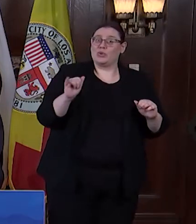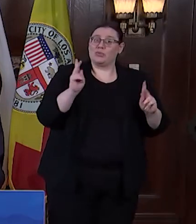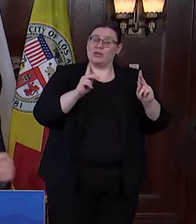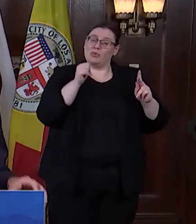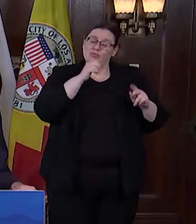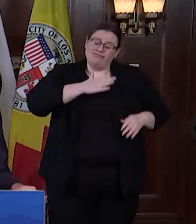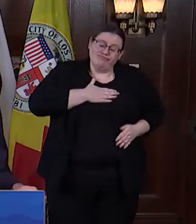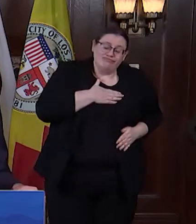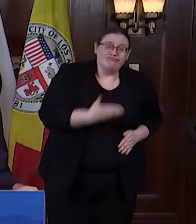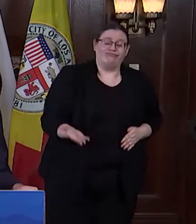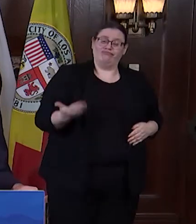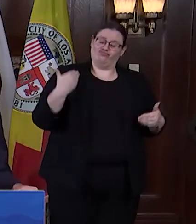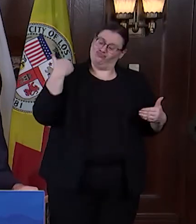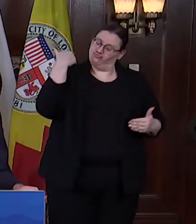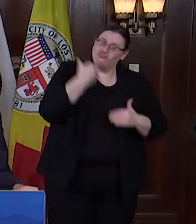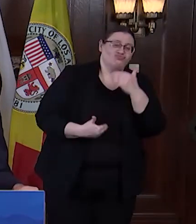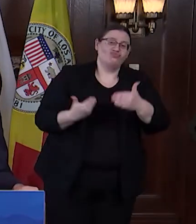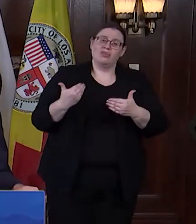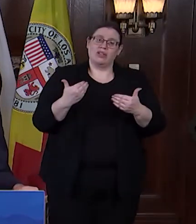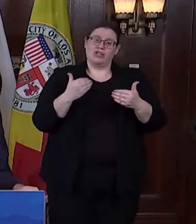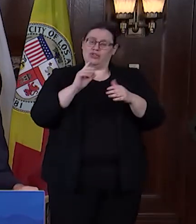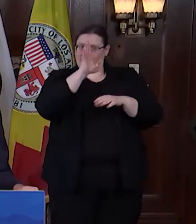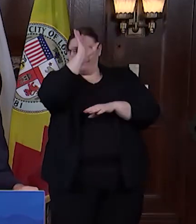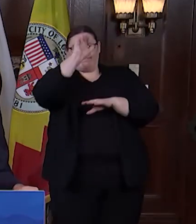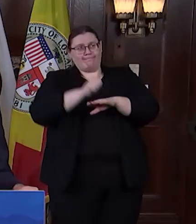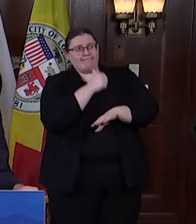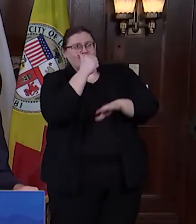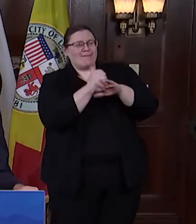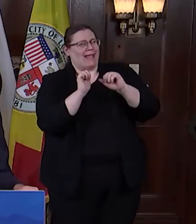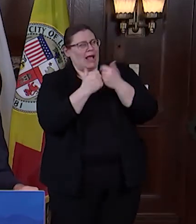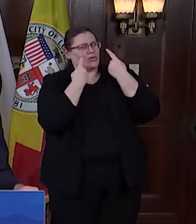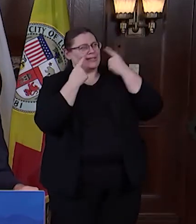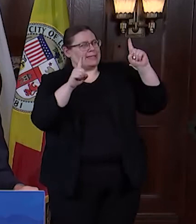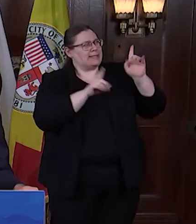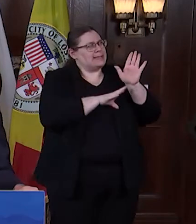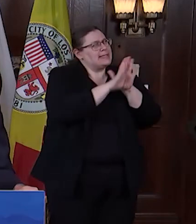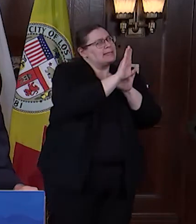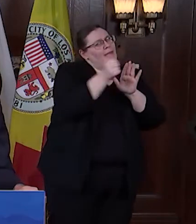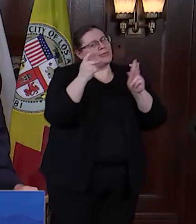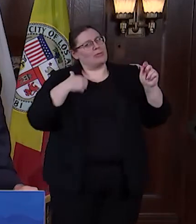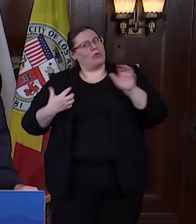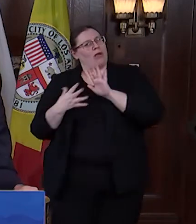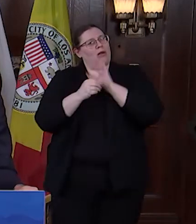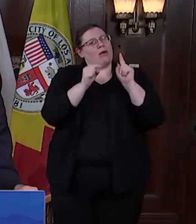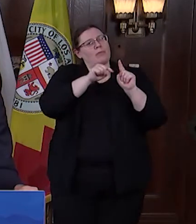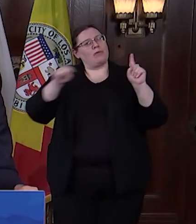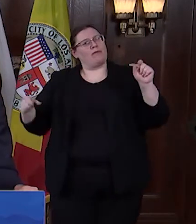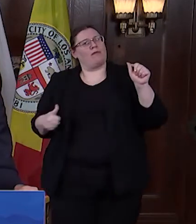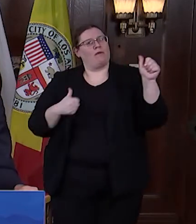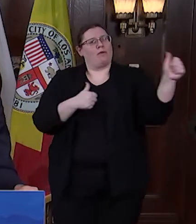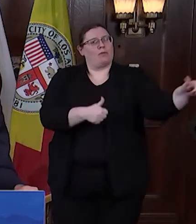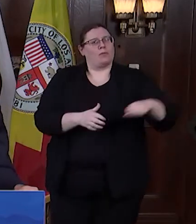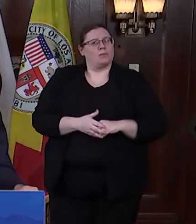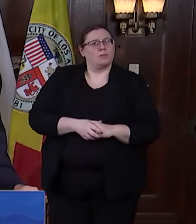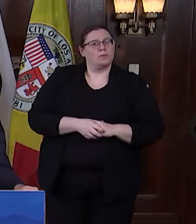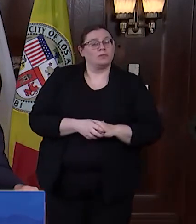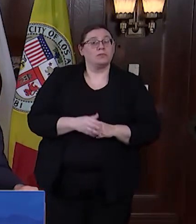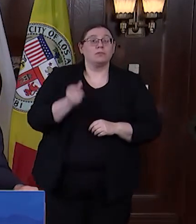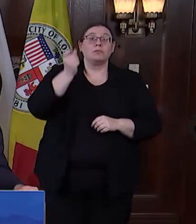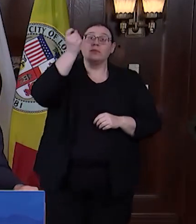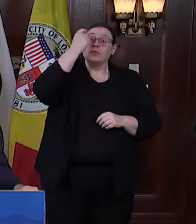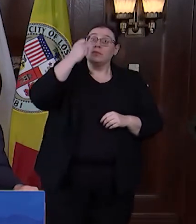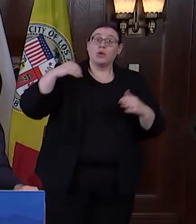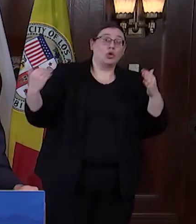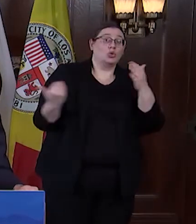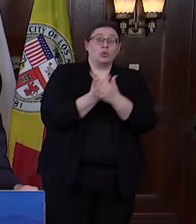the first step to be the architects of success in our fight against COVID-19. But even as we deploy new